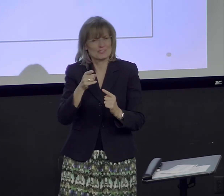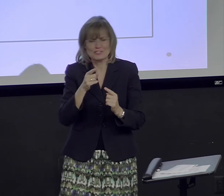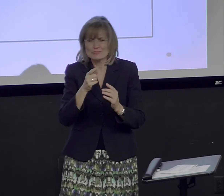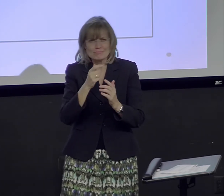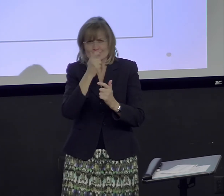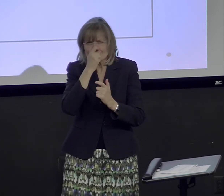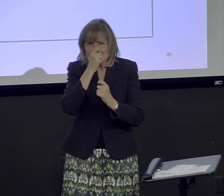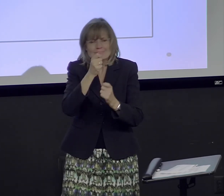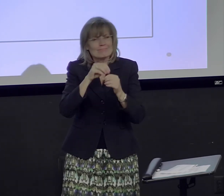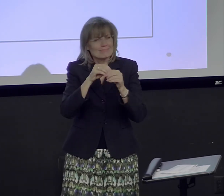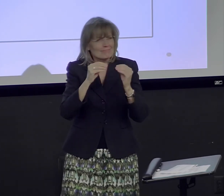Diego, California.